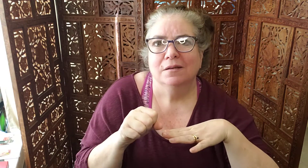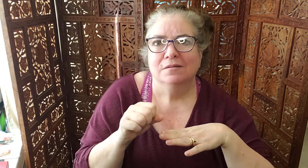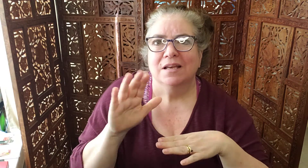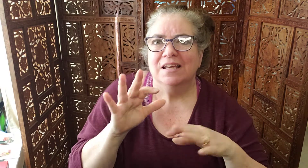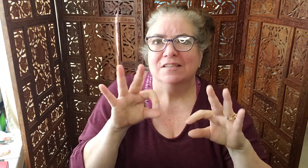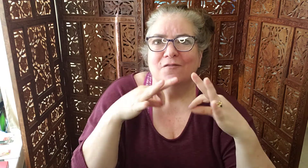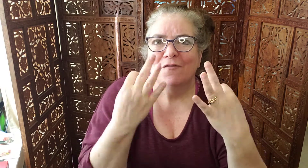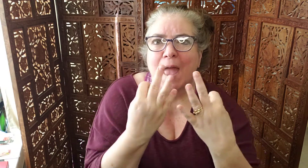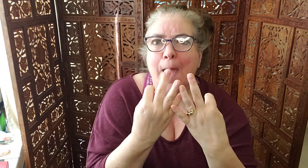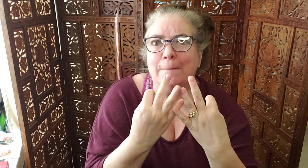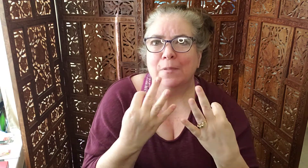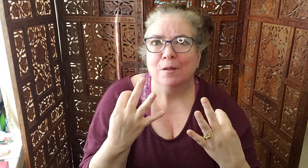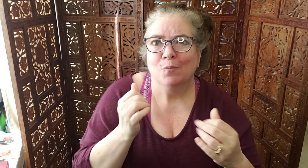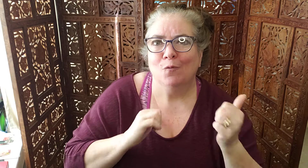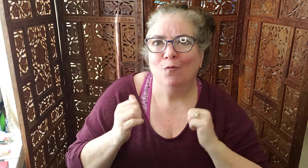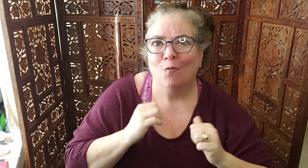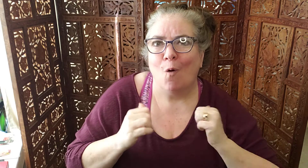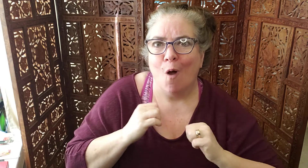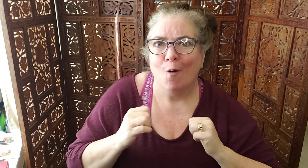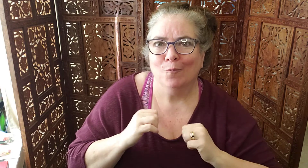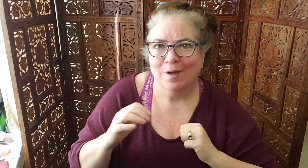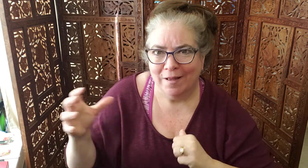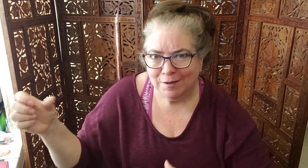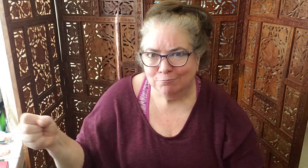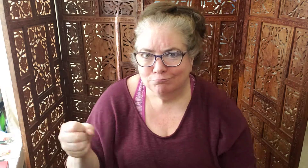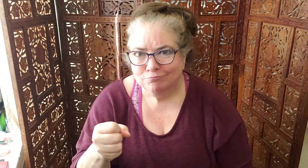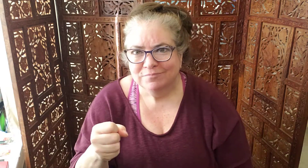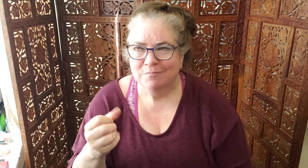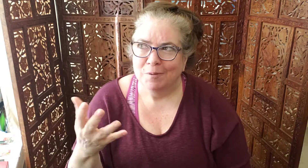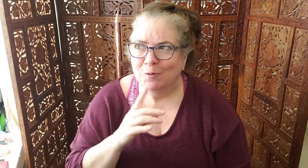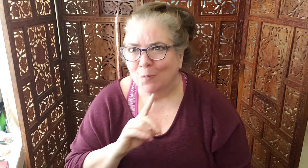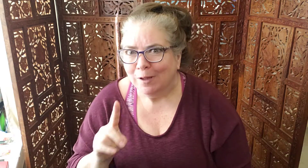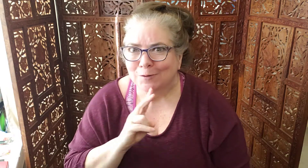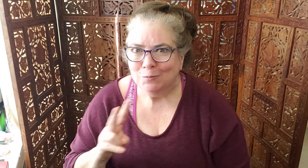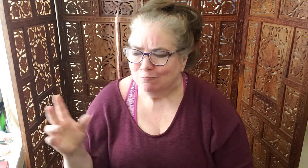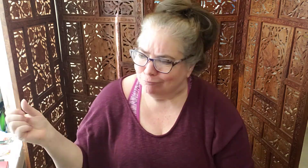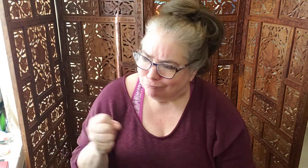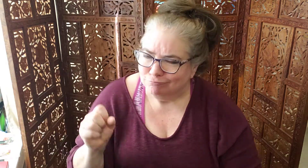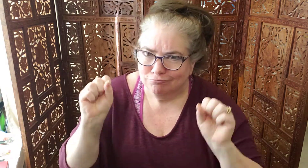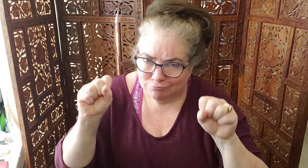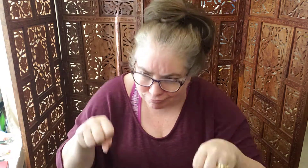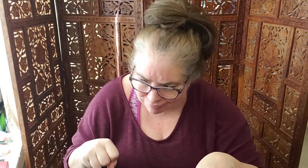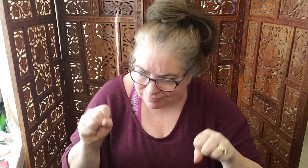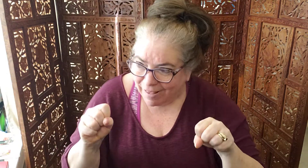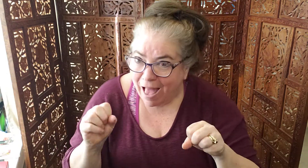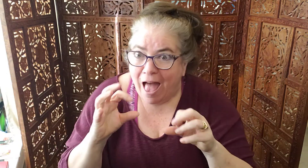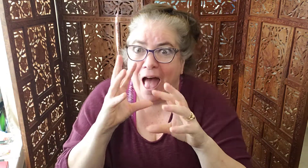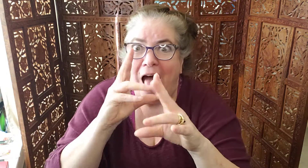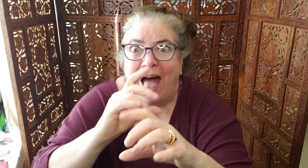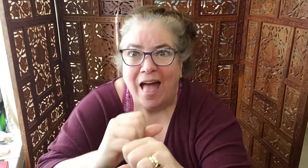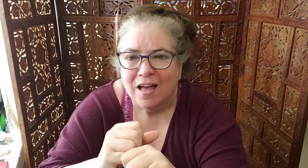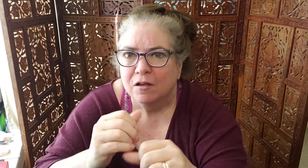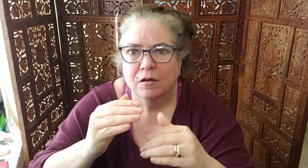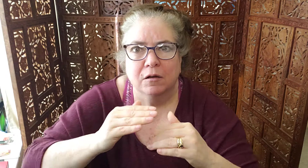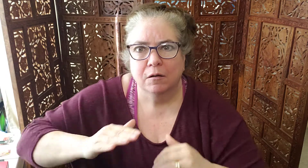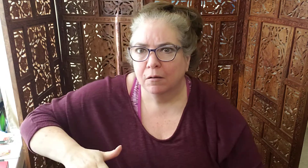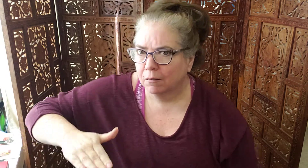think that's all he ever really cared about or knew. From all of the biographies I have read